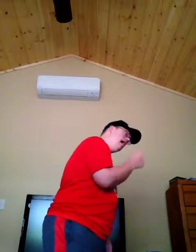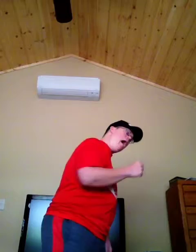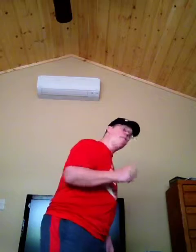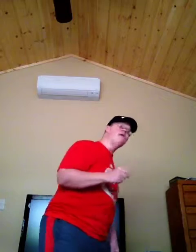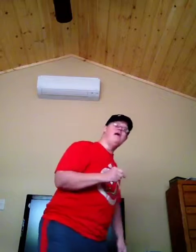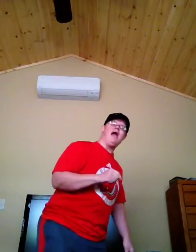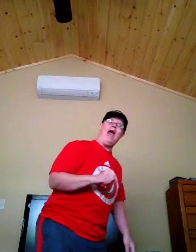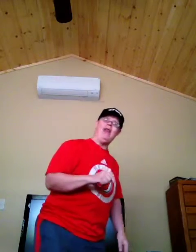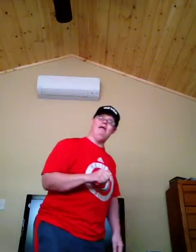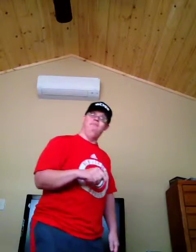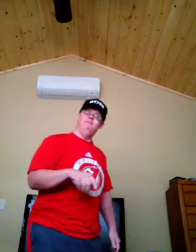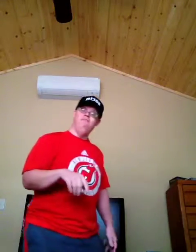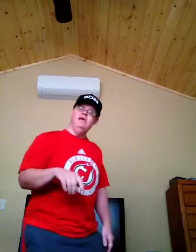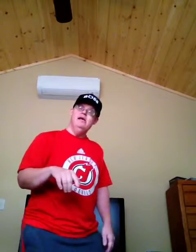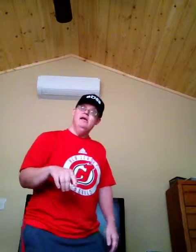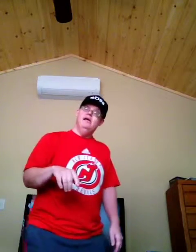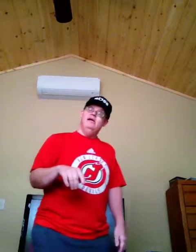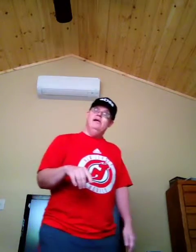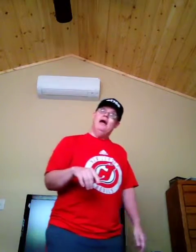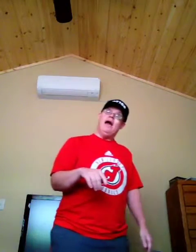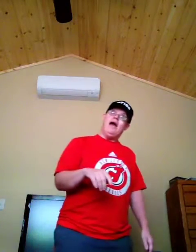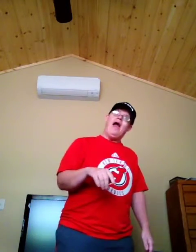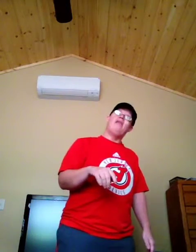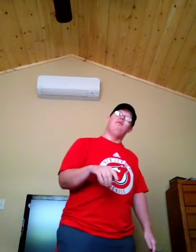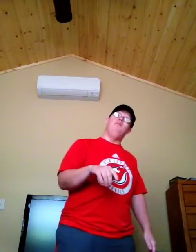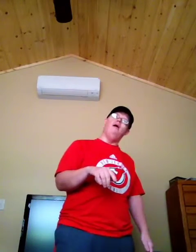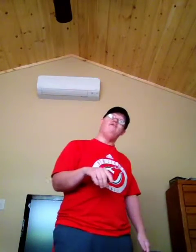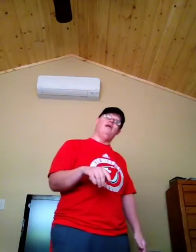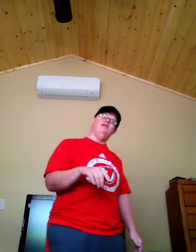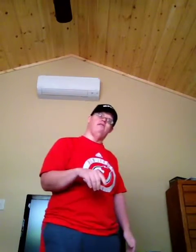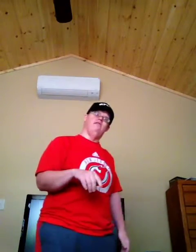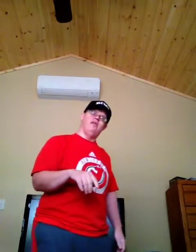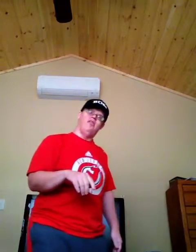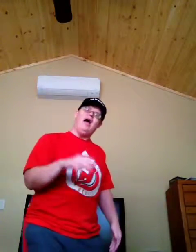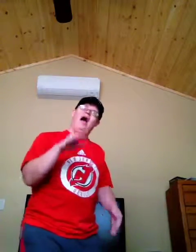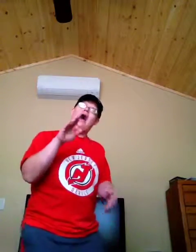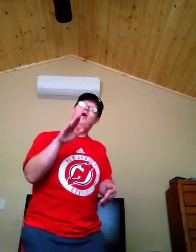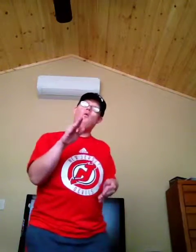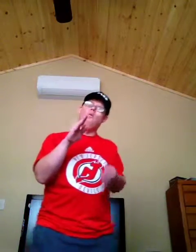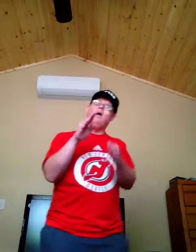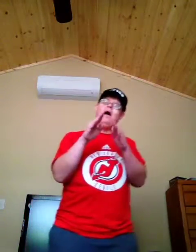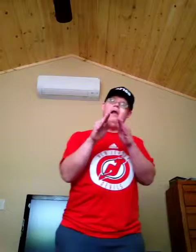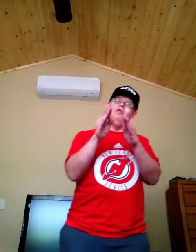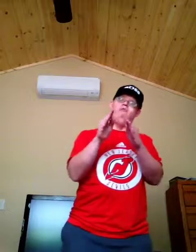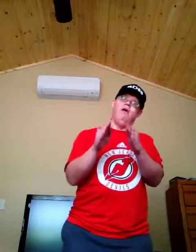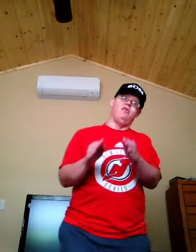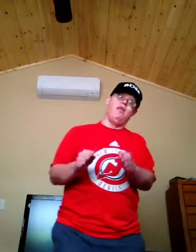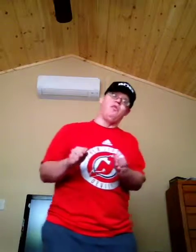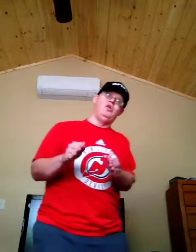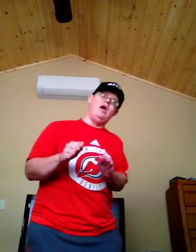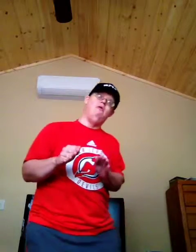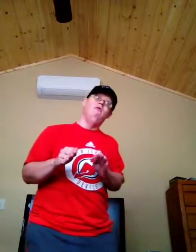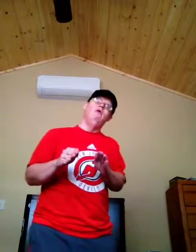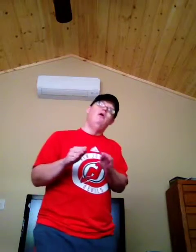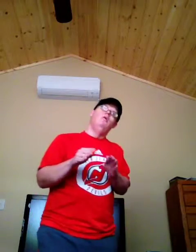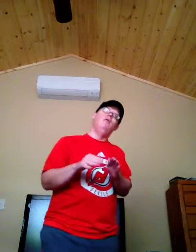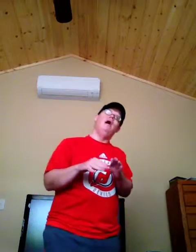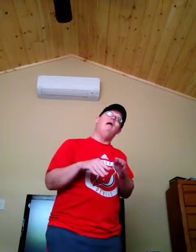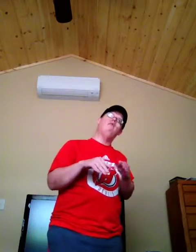I'm looking at it. And the bartender says, I don't want any strikes on this channel, but I